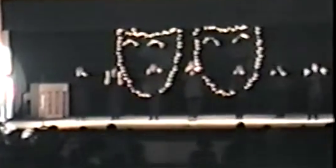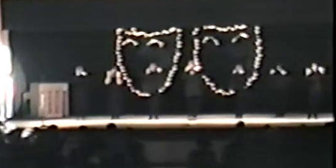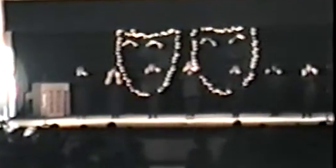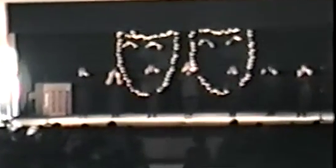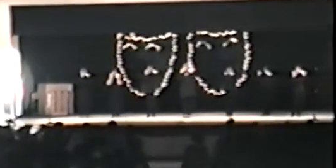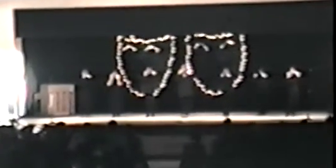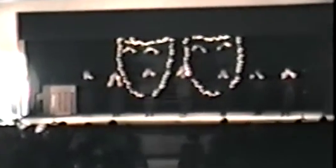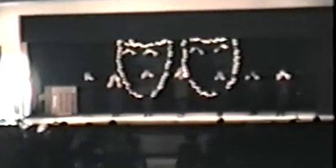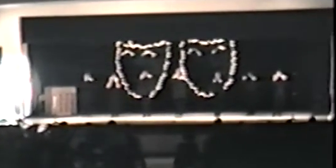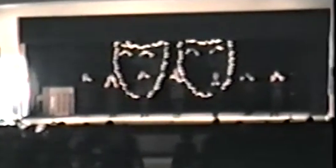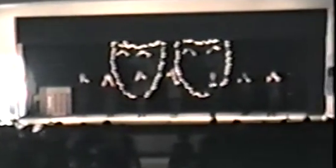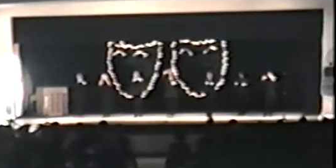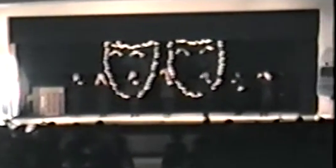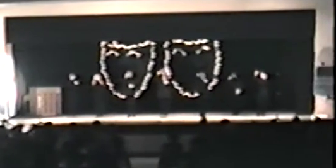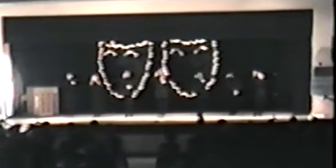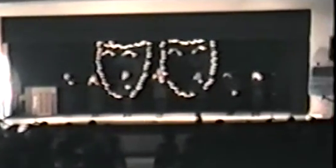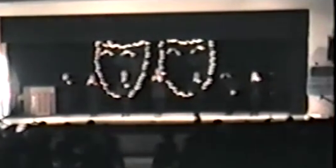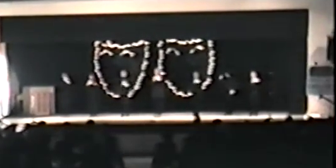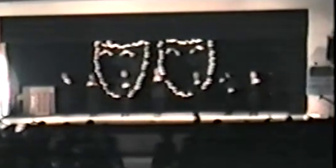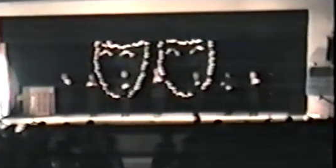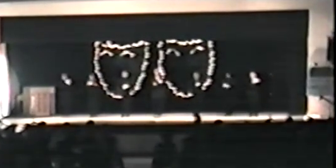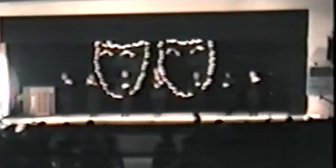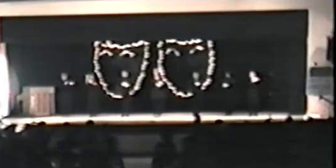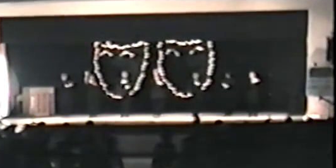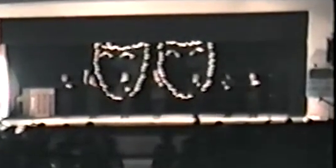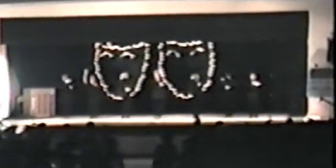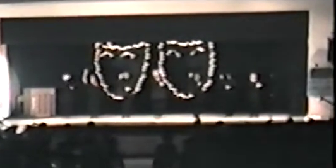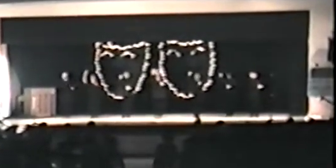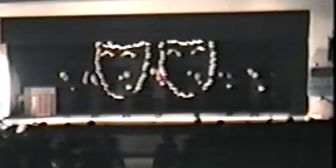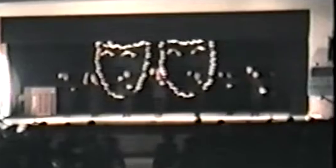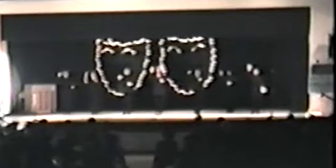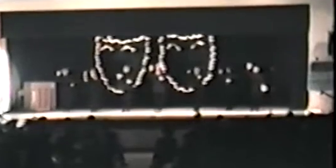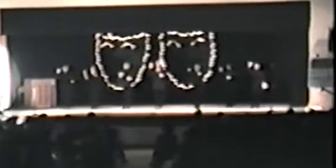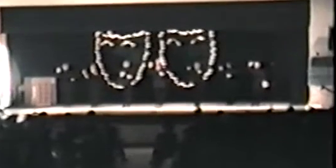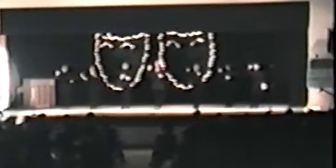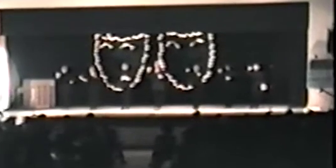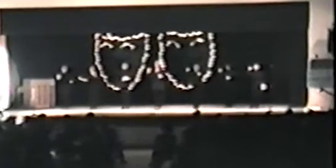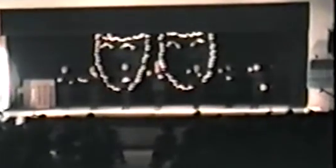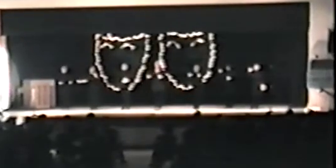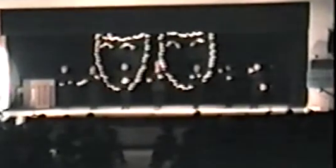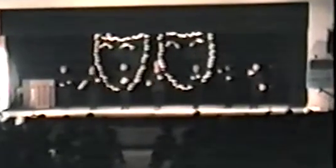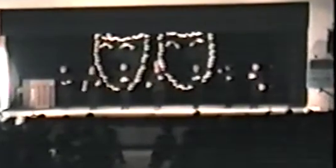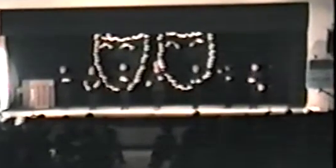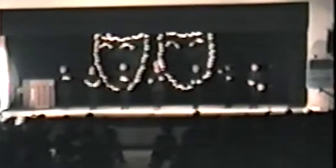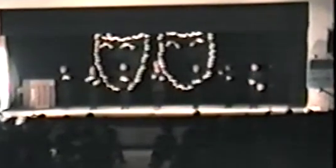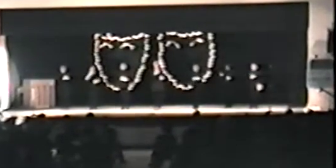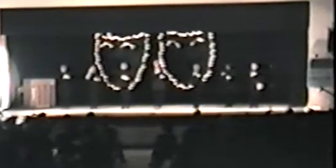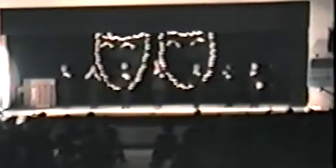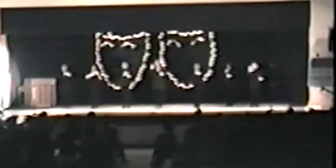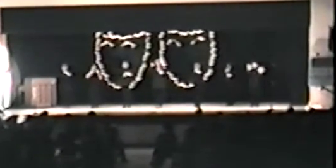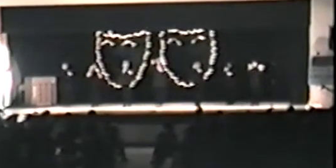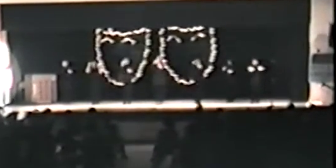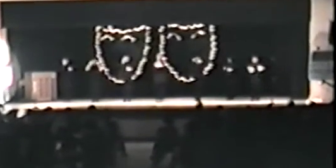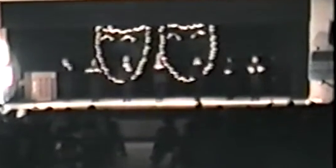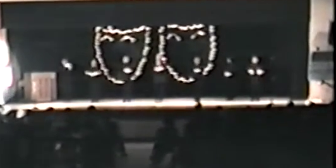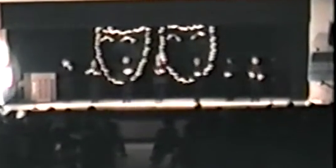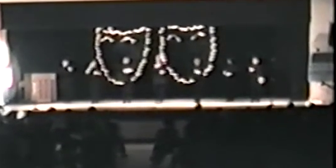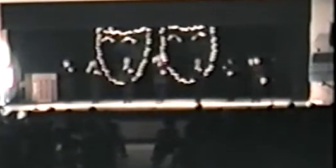remind us how we used to be. I decided long